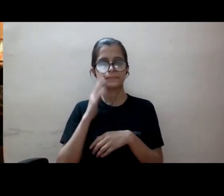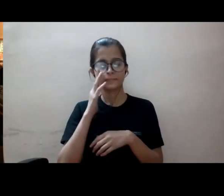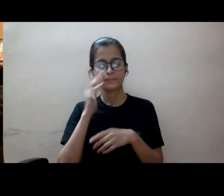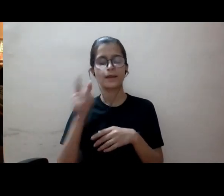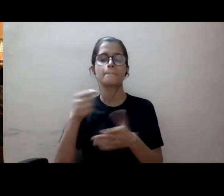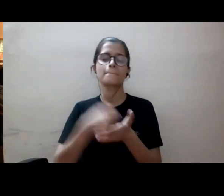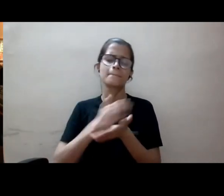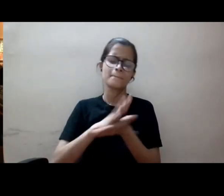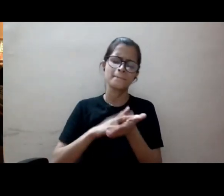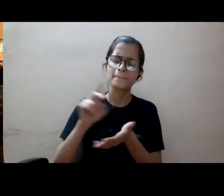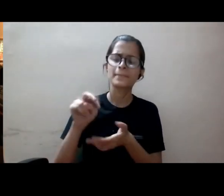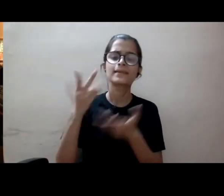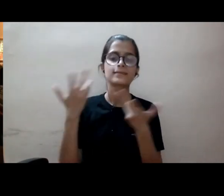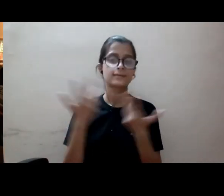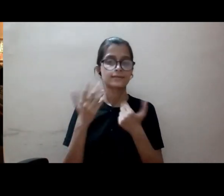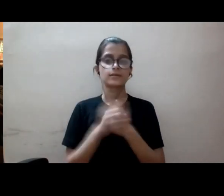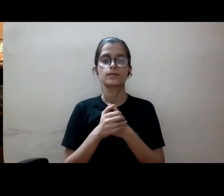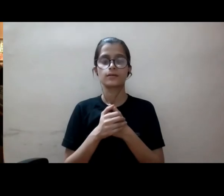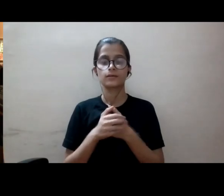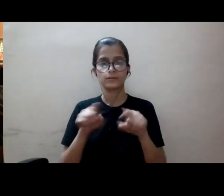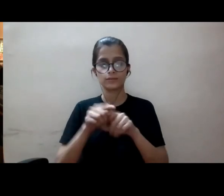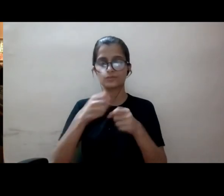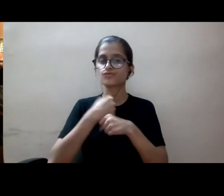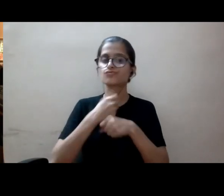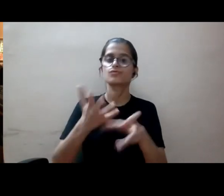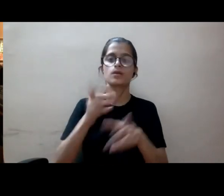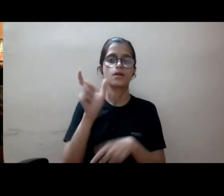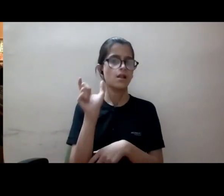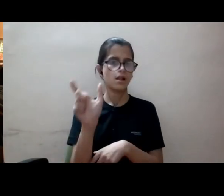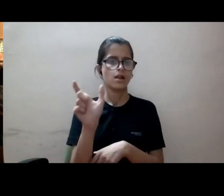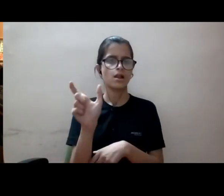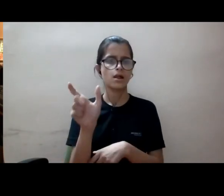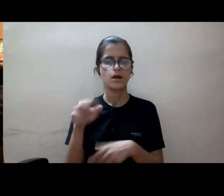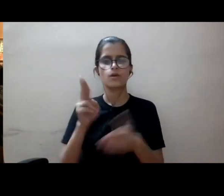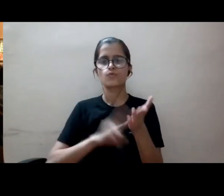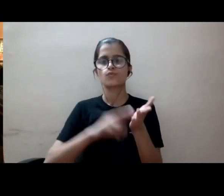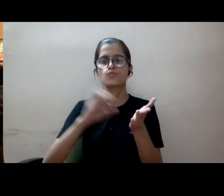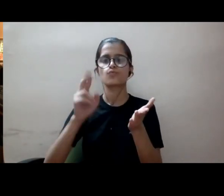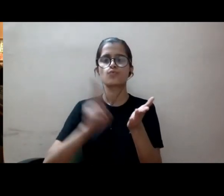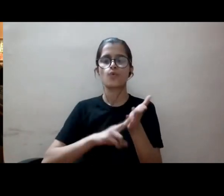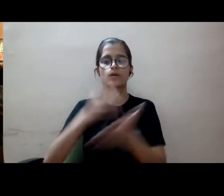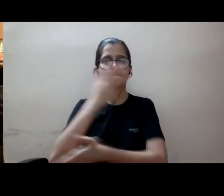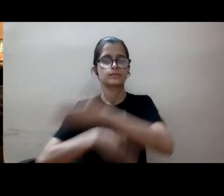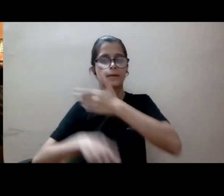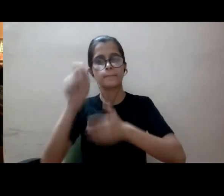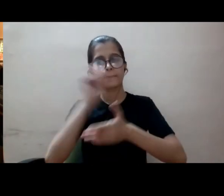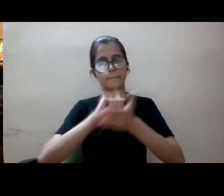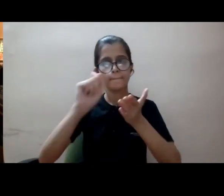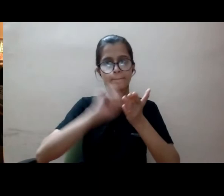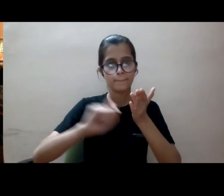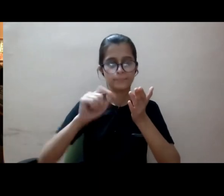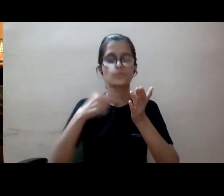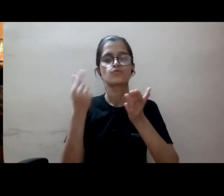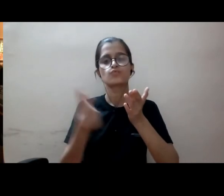Basically, it means that in general terms, non-disabled writers use